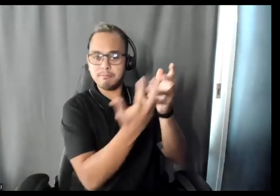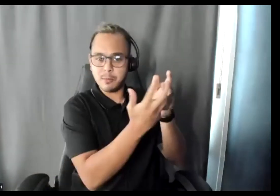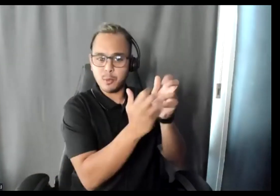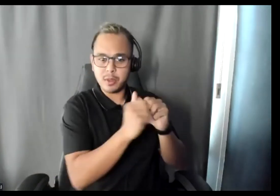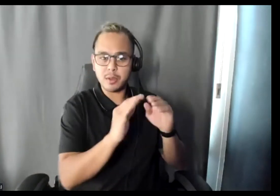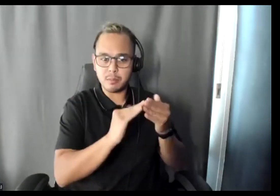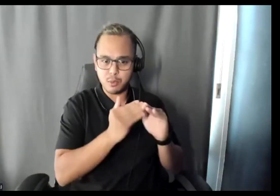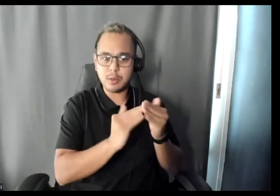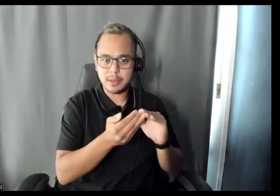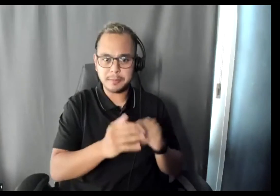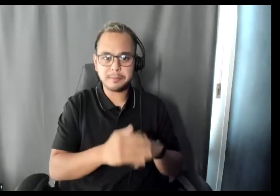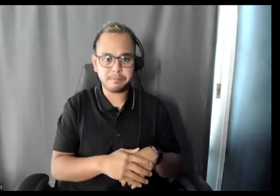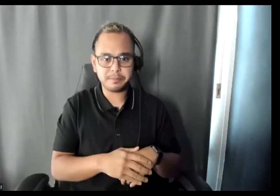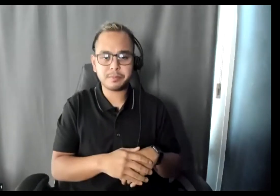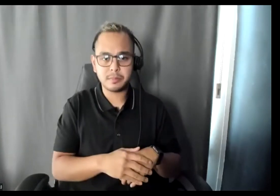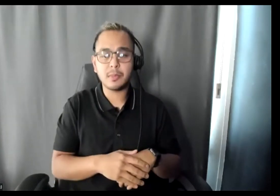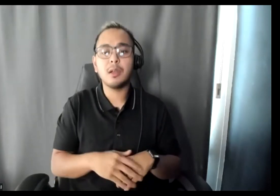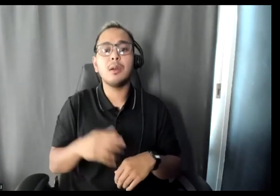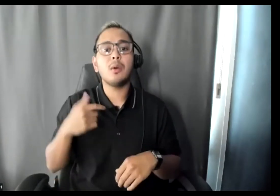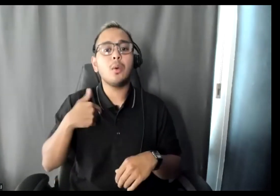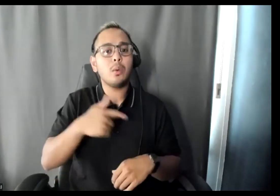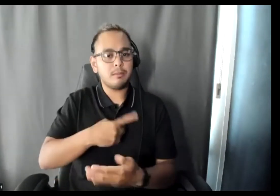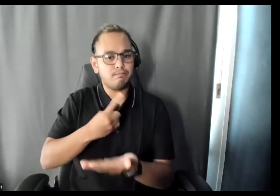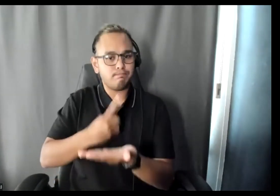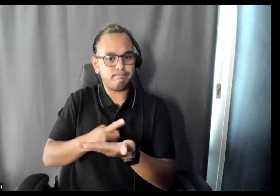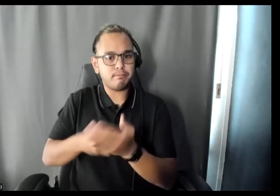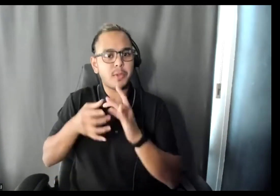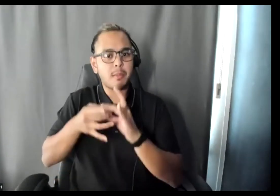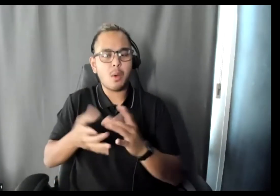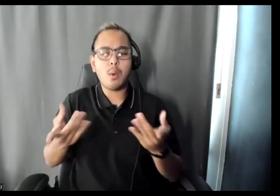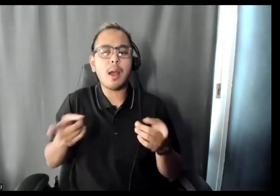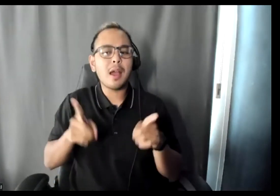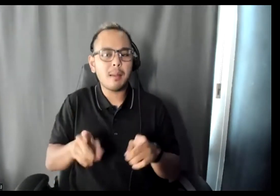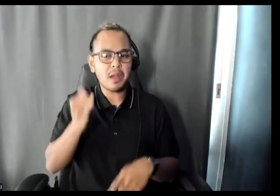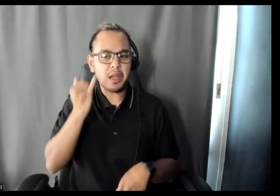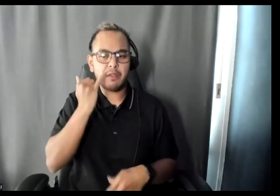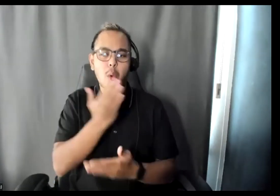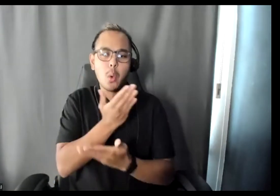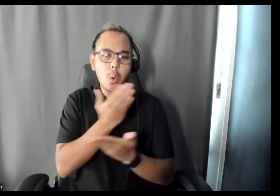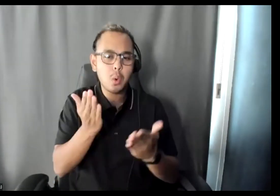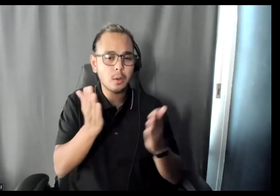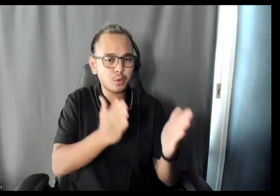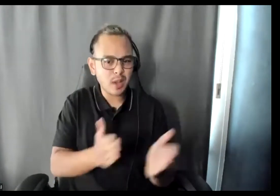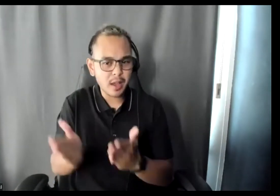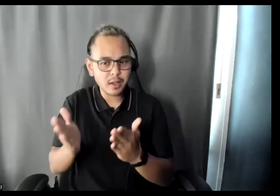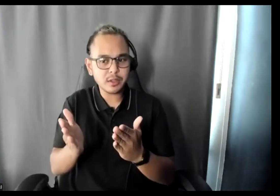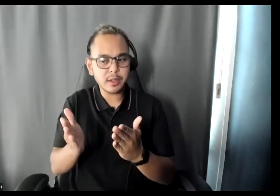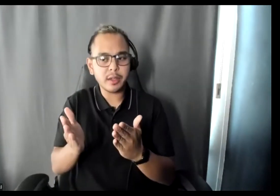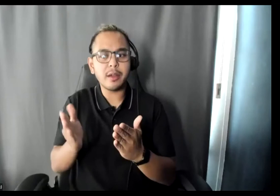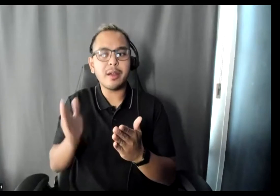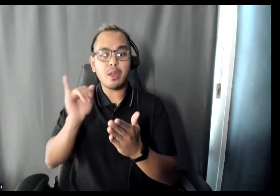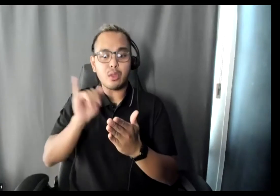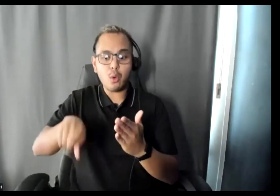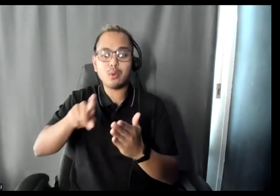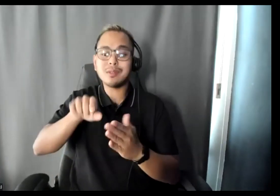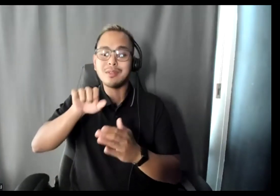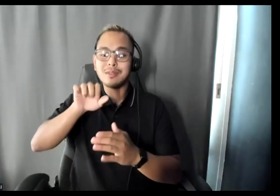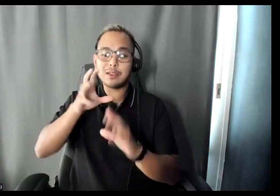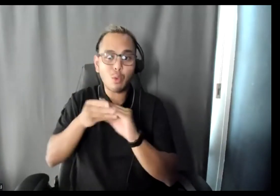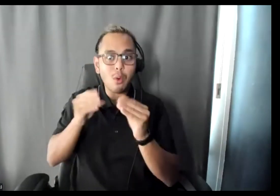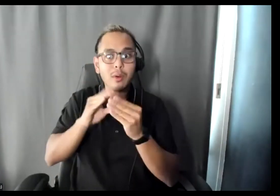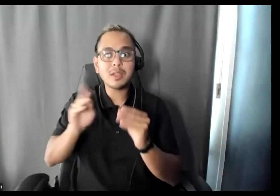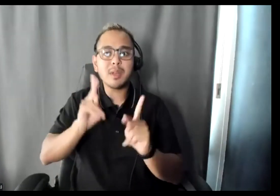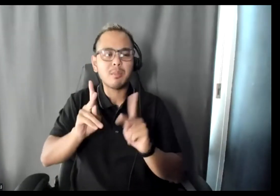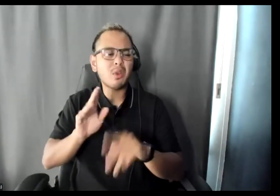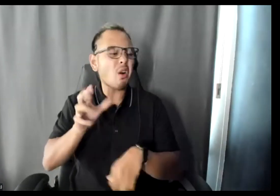in that piece, we talked a lot about what happens when we're not strategic about getting people up and over those narratives, about